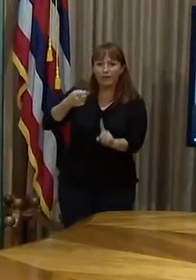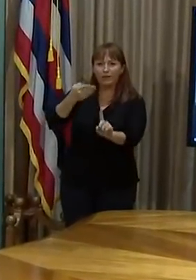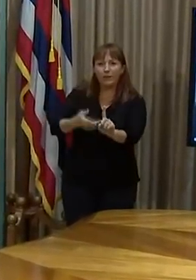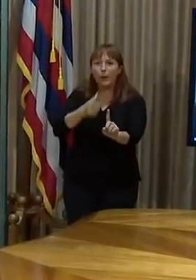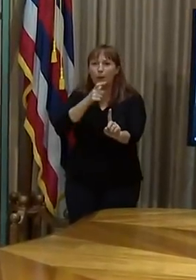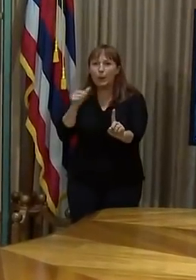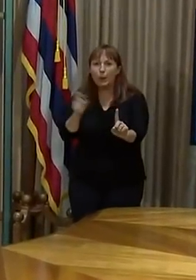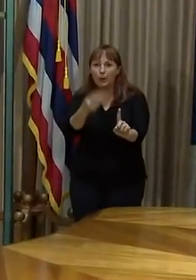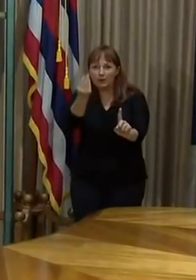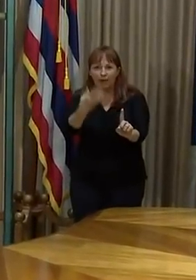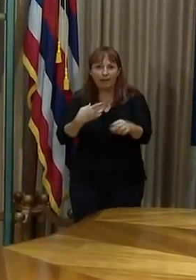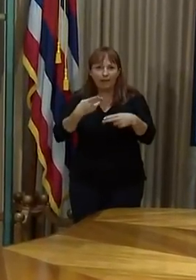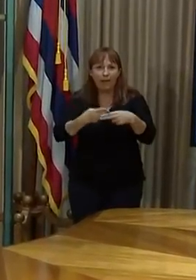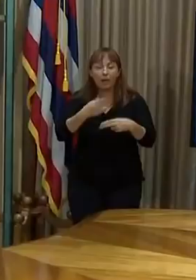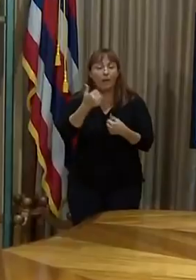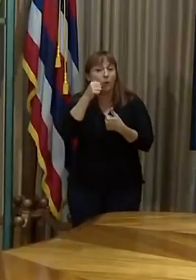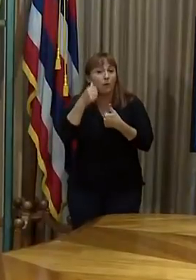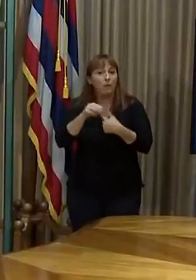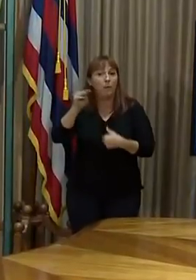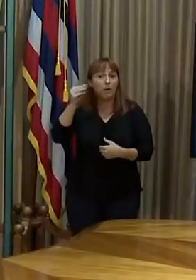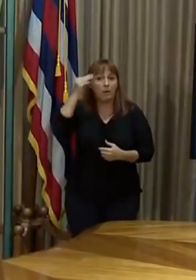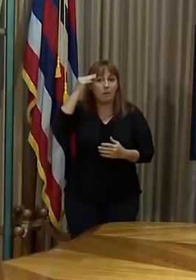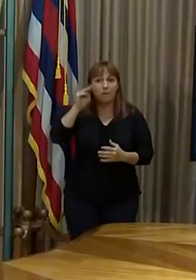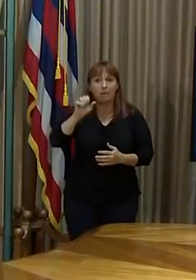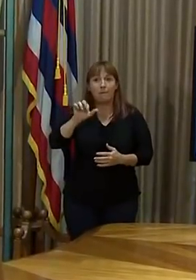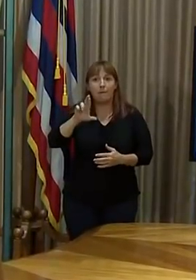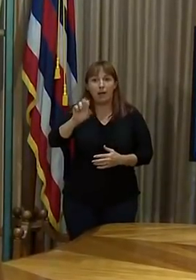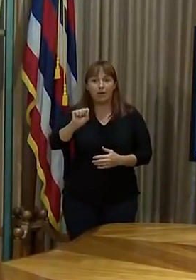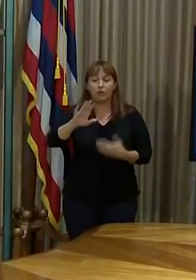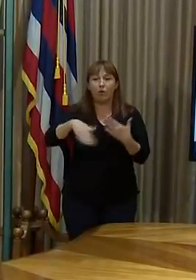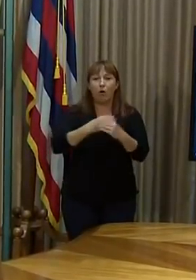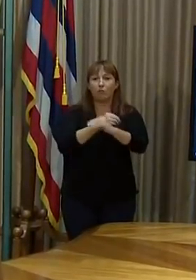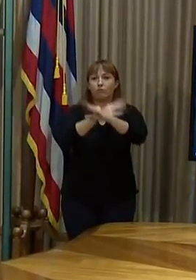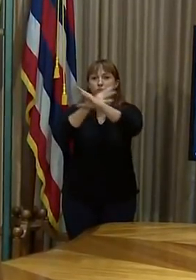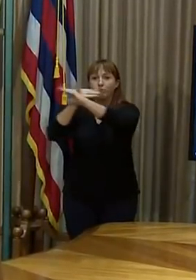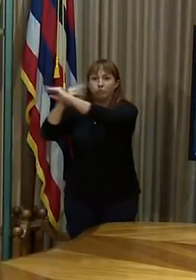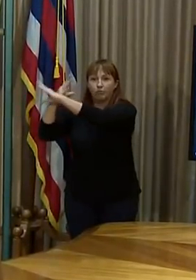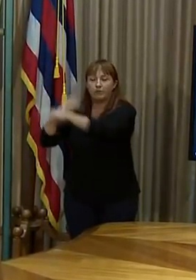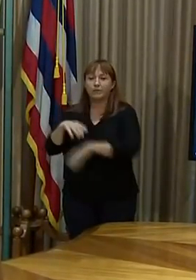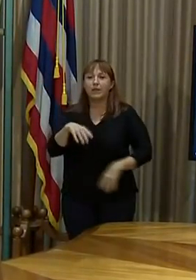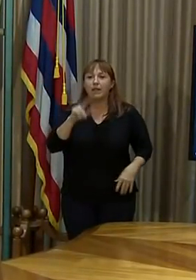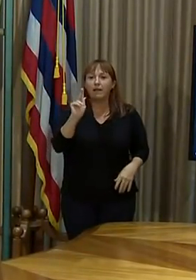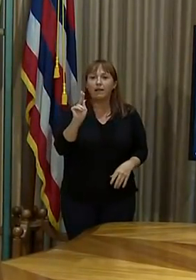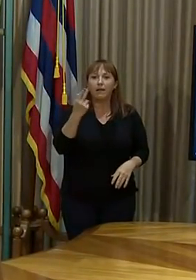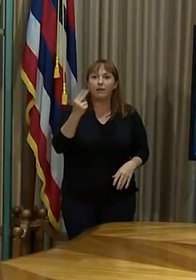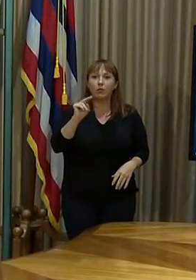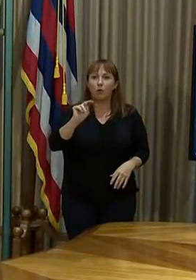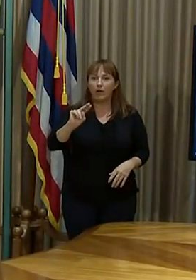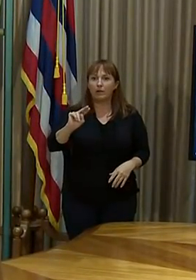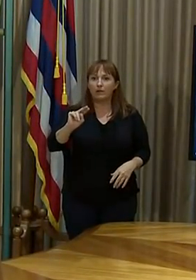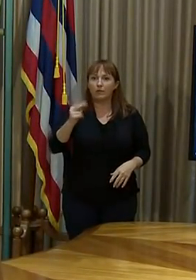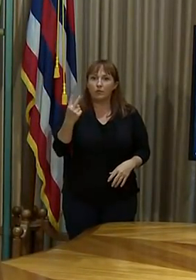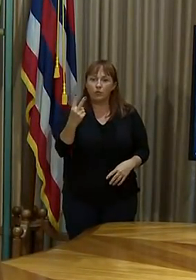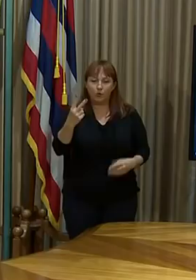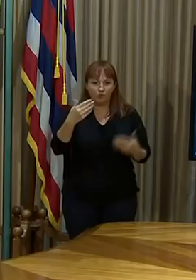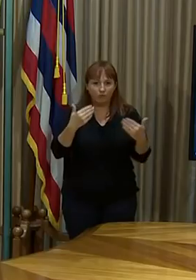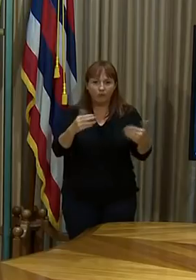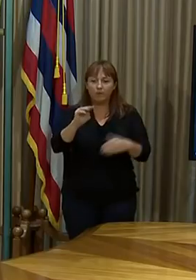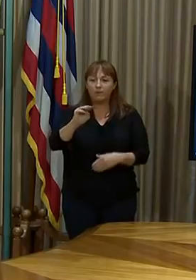to, and remember that the mayors are joining us virtually. We'll go to Manolo Morales at KHON2 first. Manolo, go